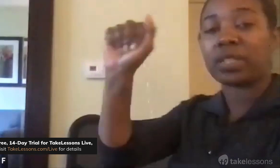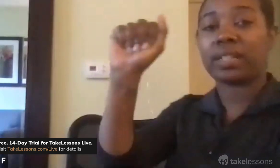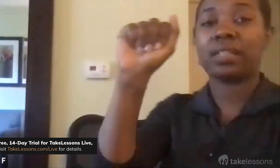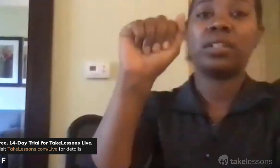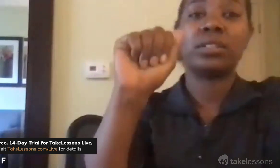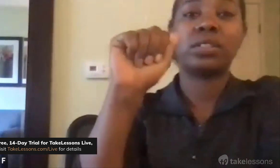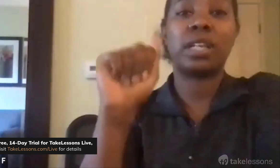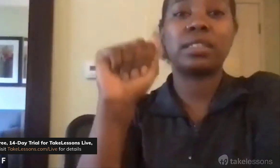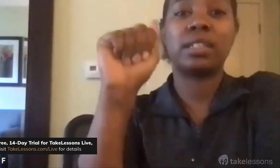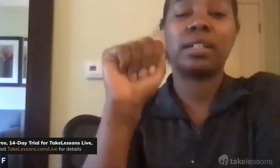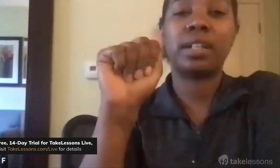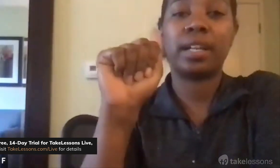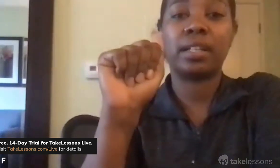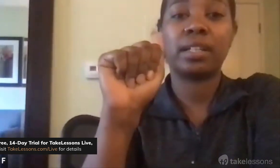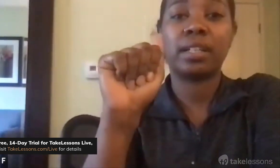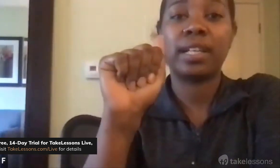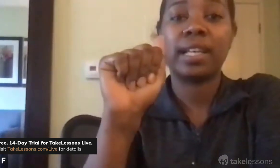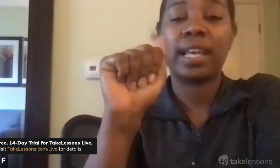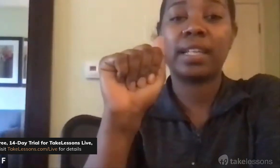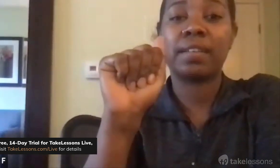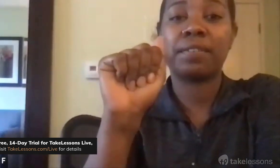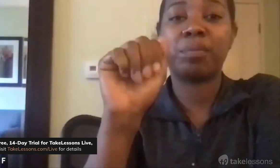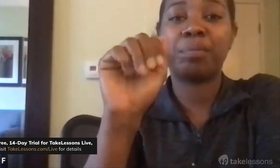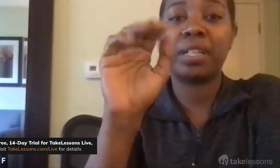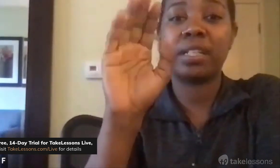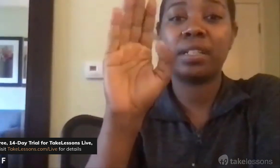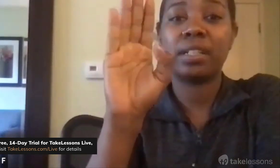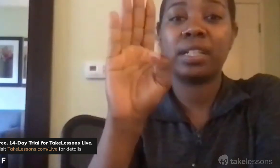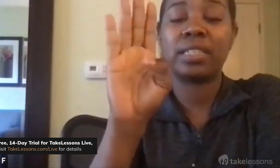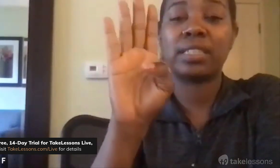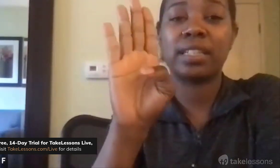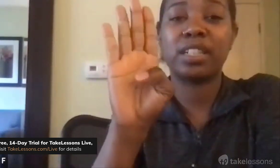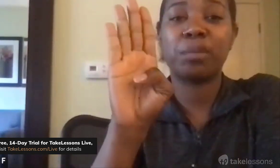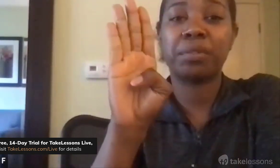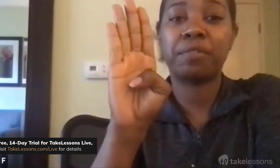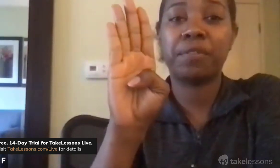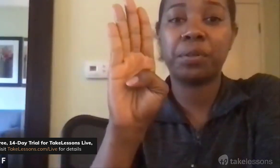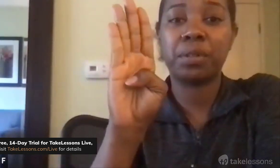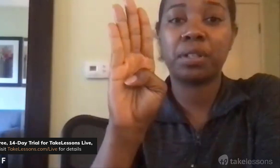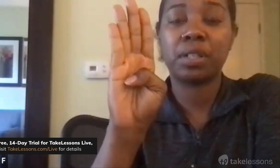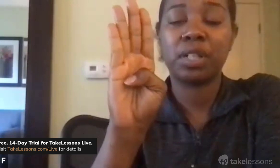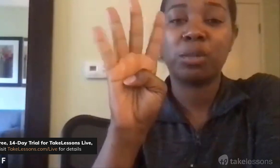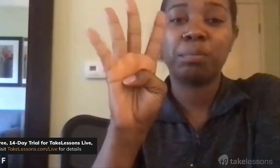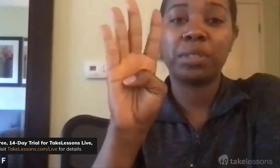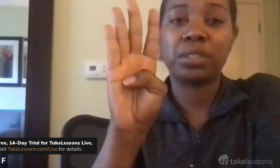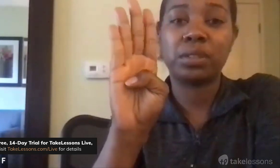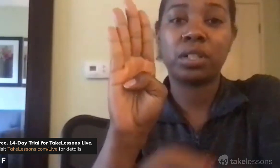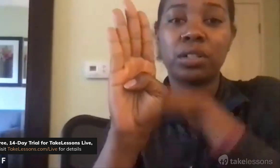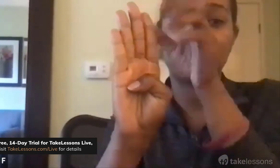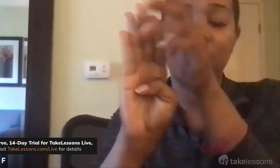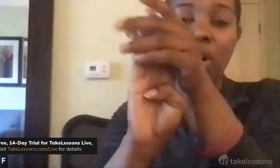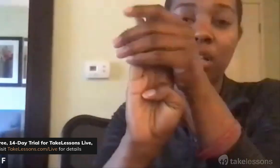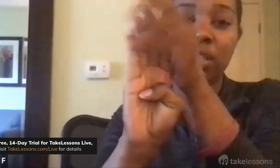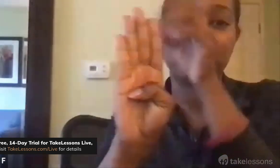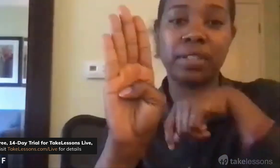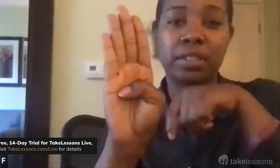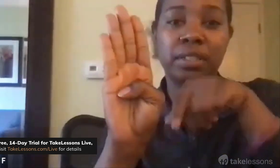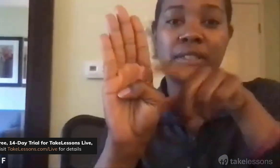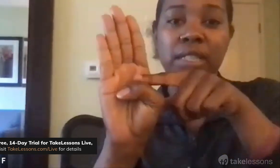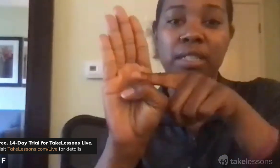Okay, so that's the letter A. And then for B, it's like the number 4, but you close all of your fingers and your